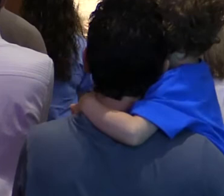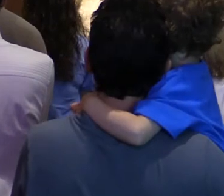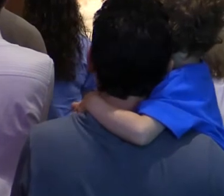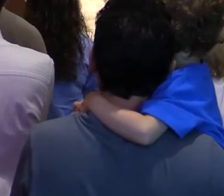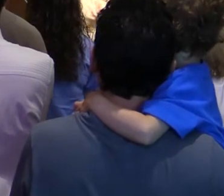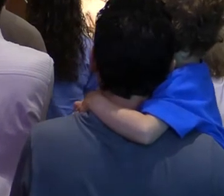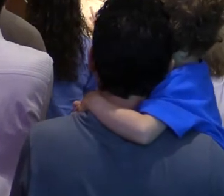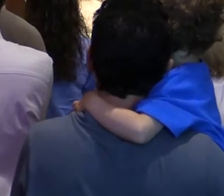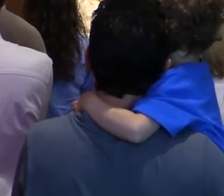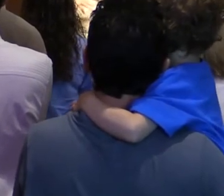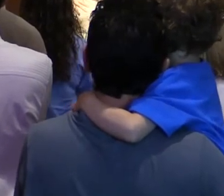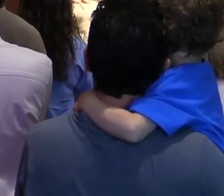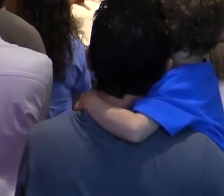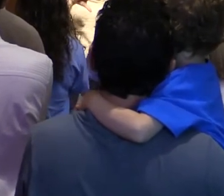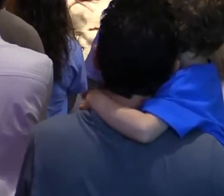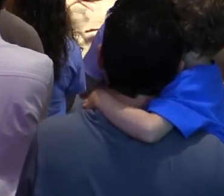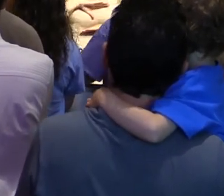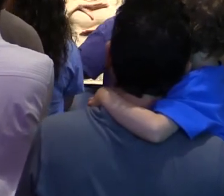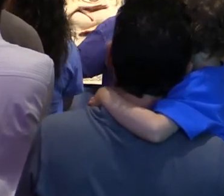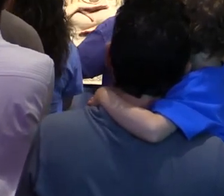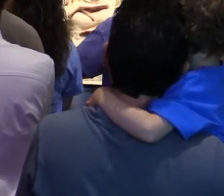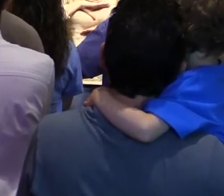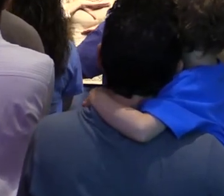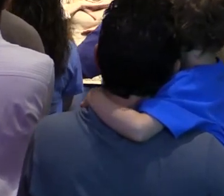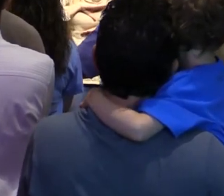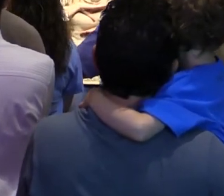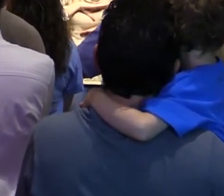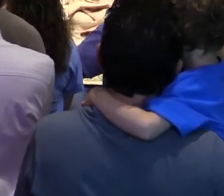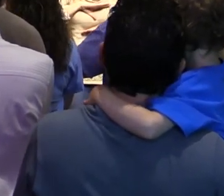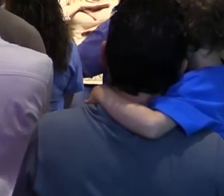His people.